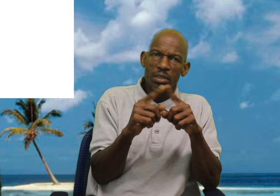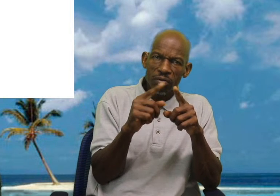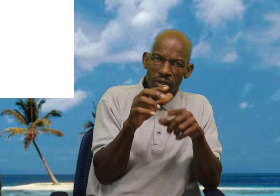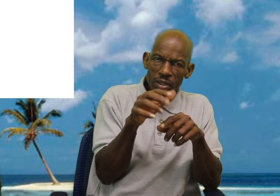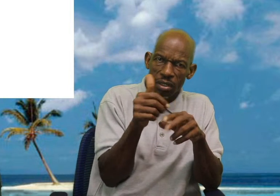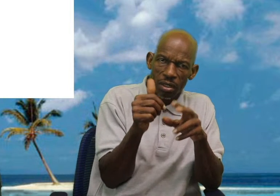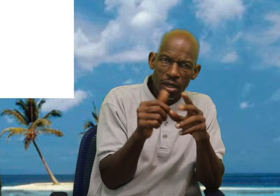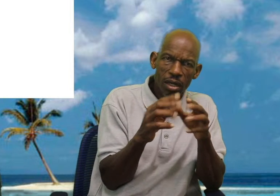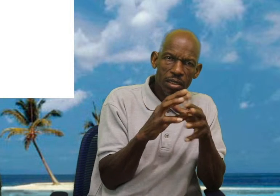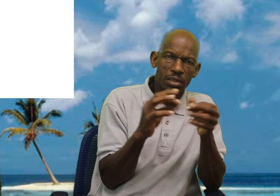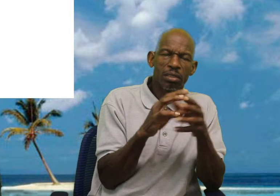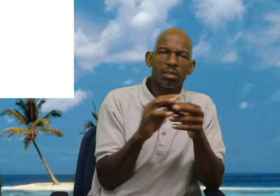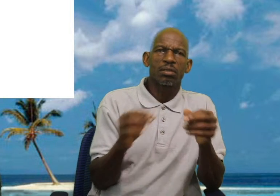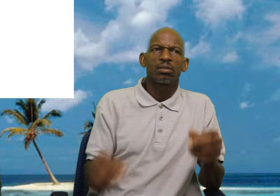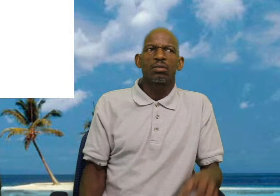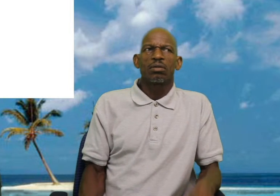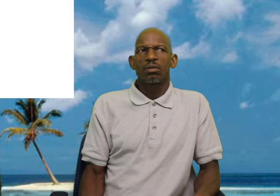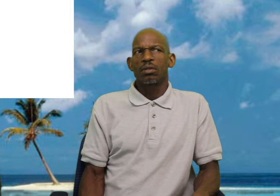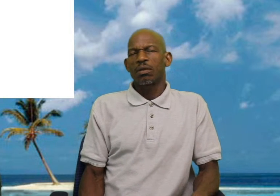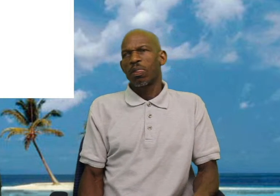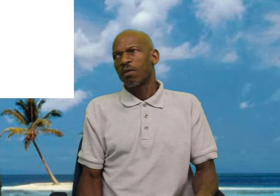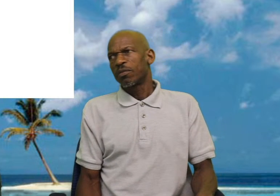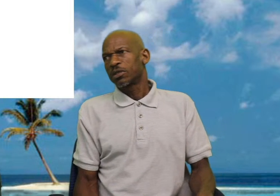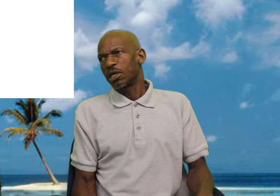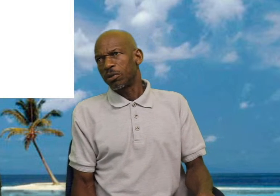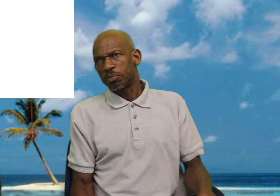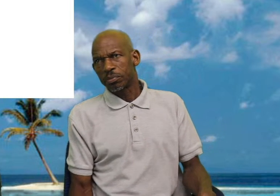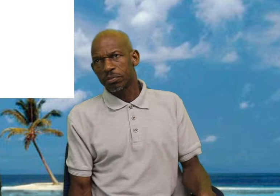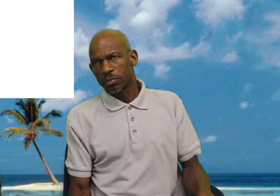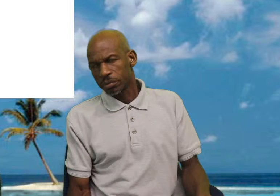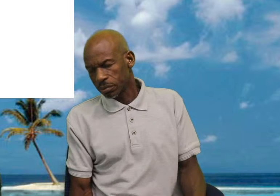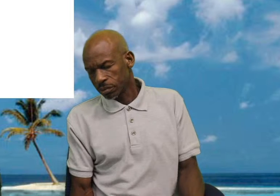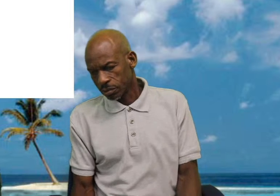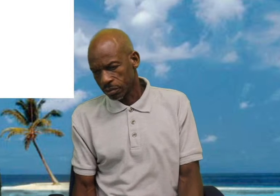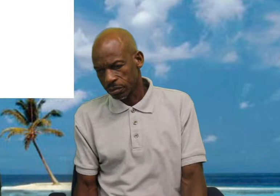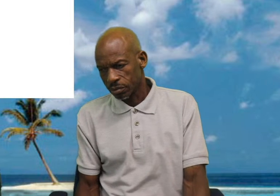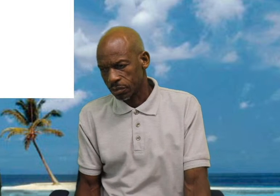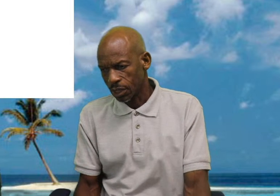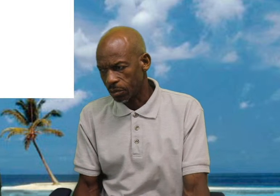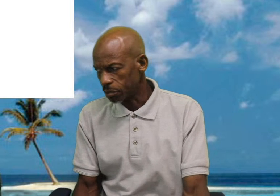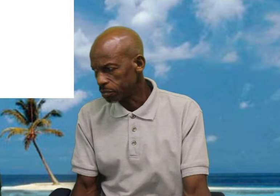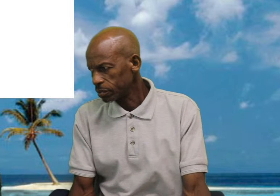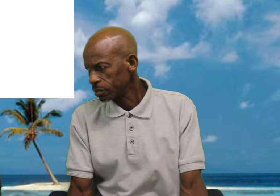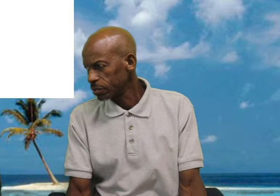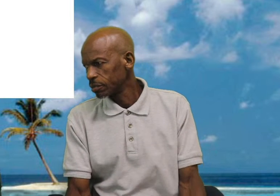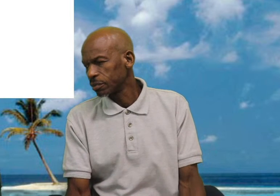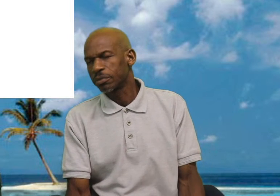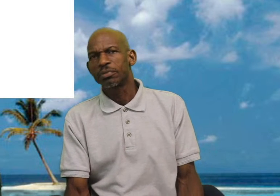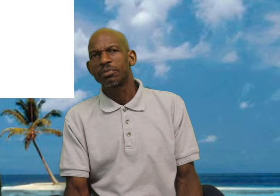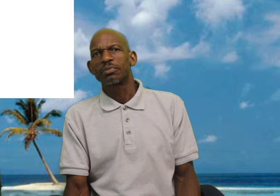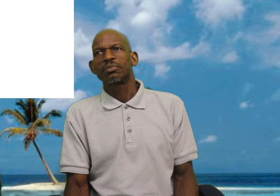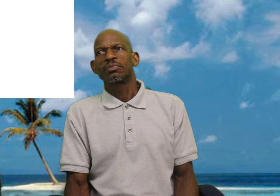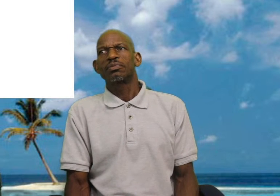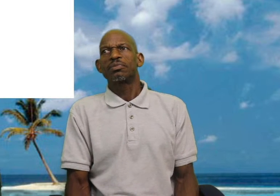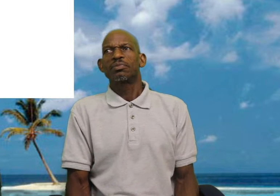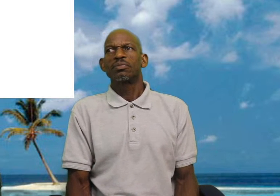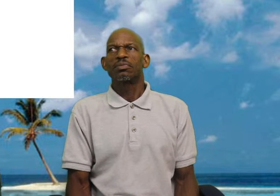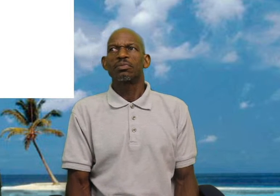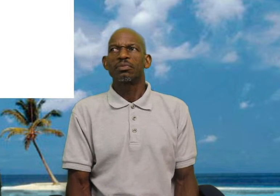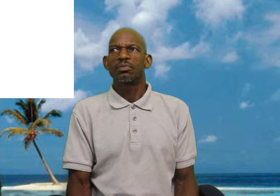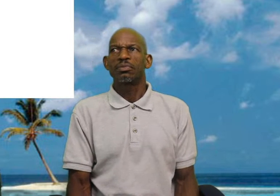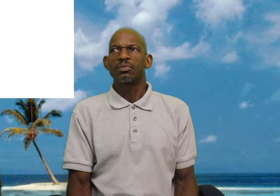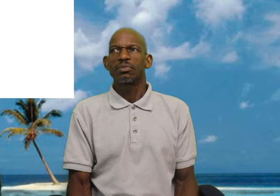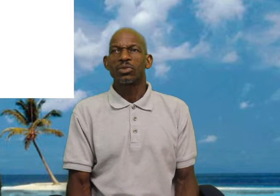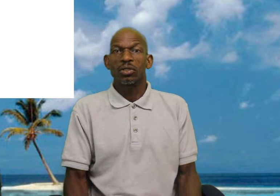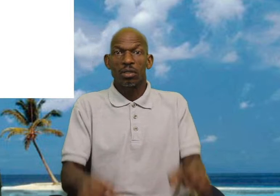way. All right. All right. So let us, all right. So we are, let me give